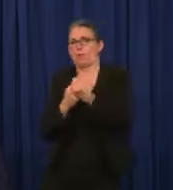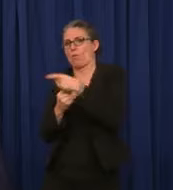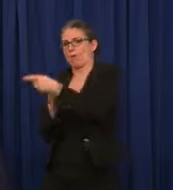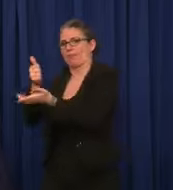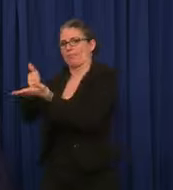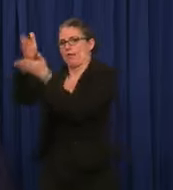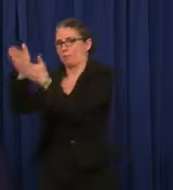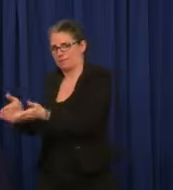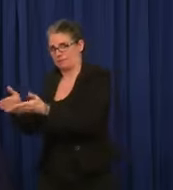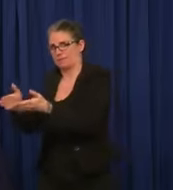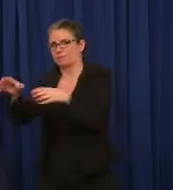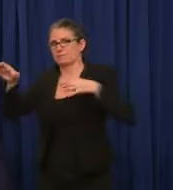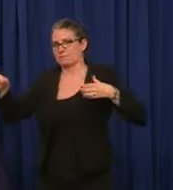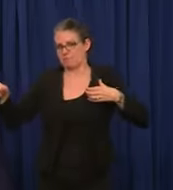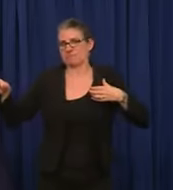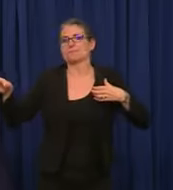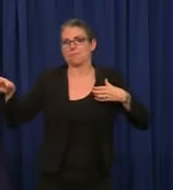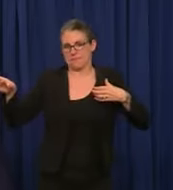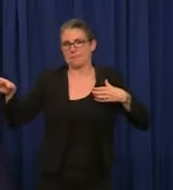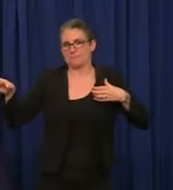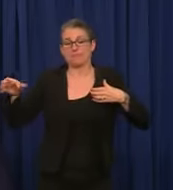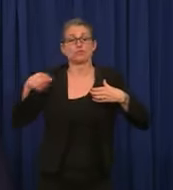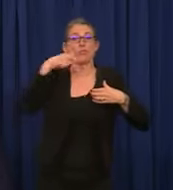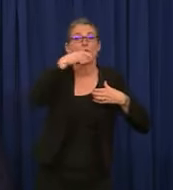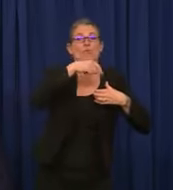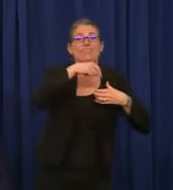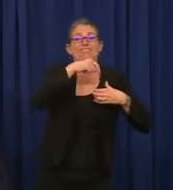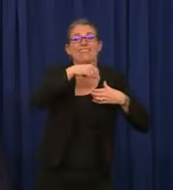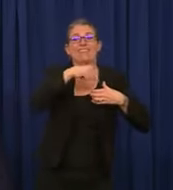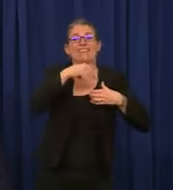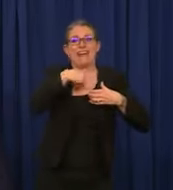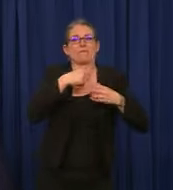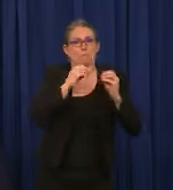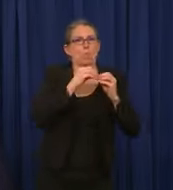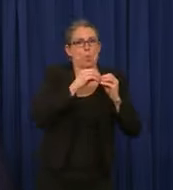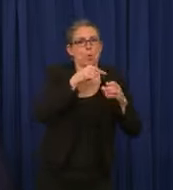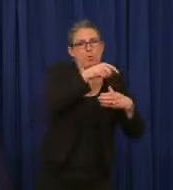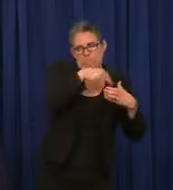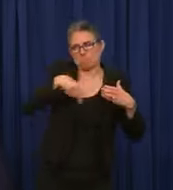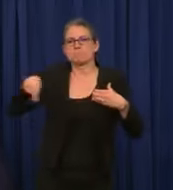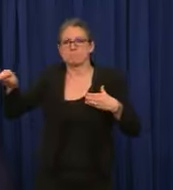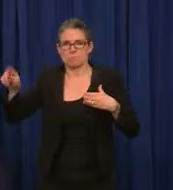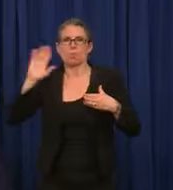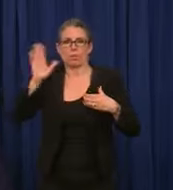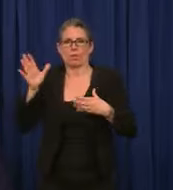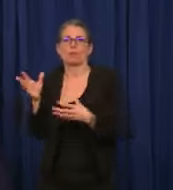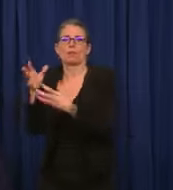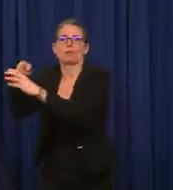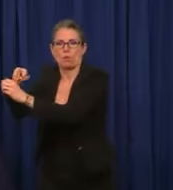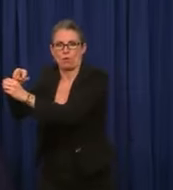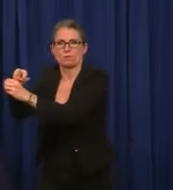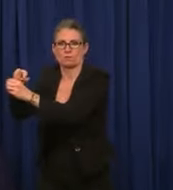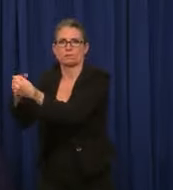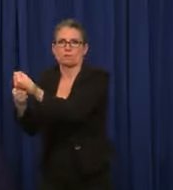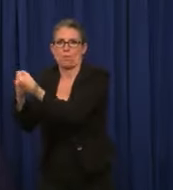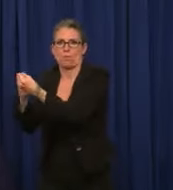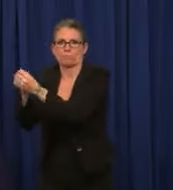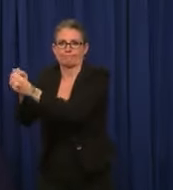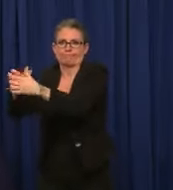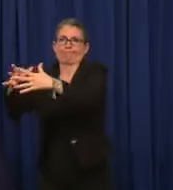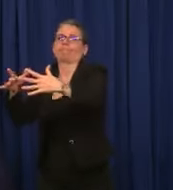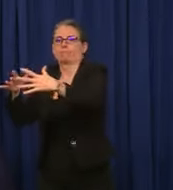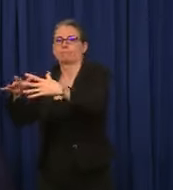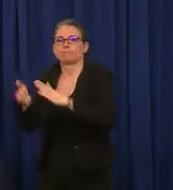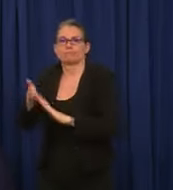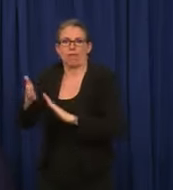there is, of course, a range in all of these numbers based on how we acquire them. But we survey hospitals, as we do for all